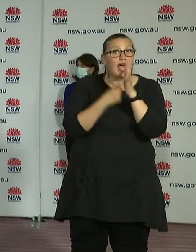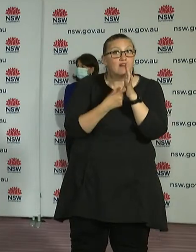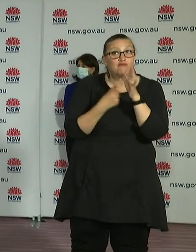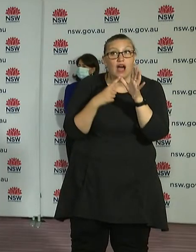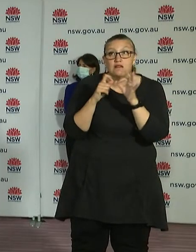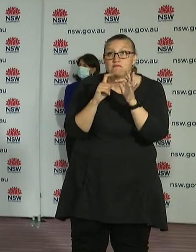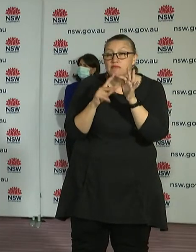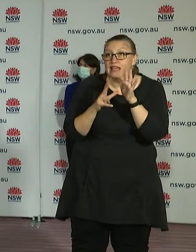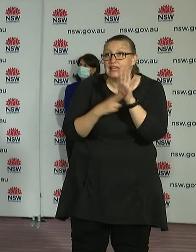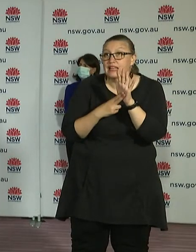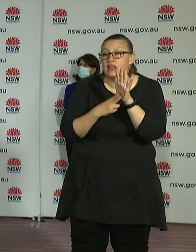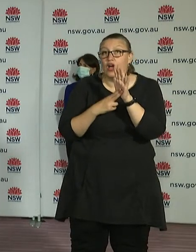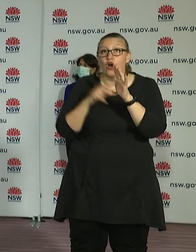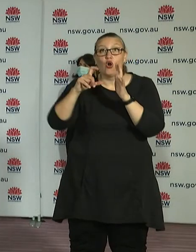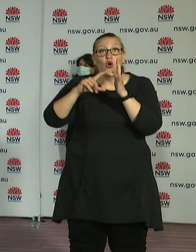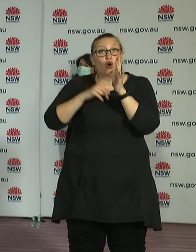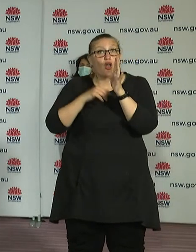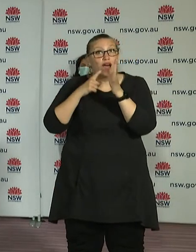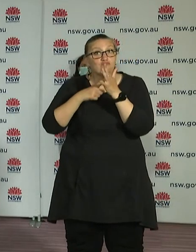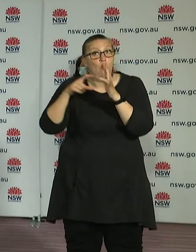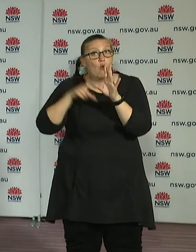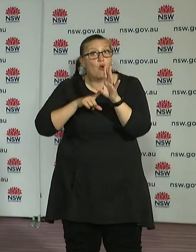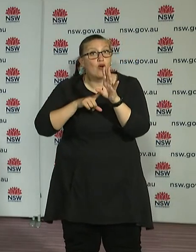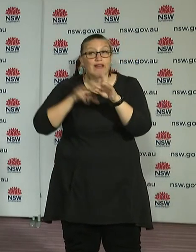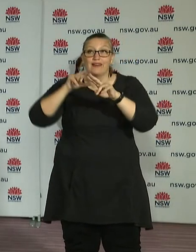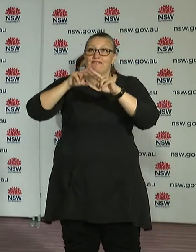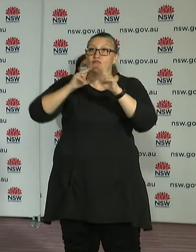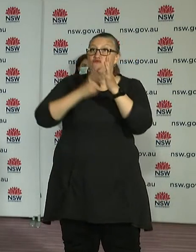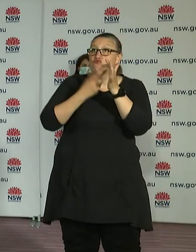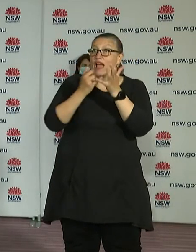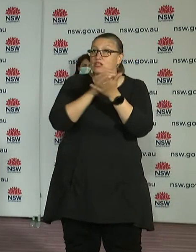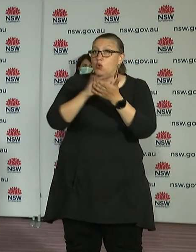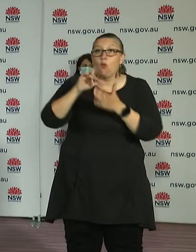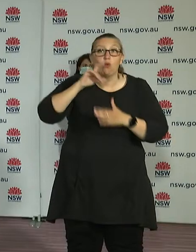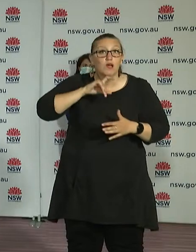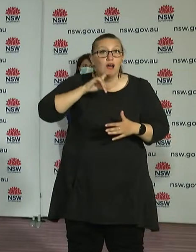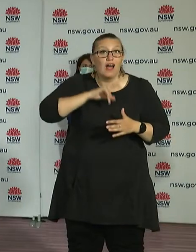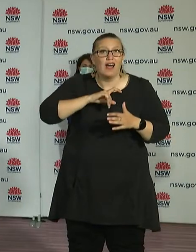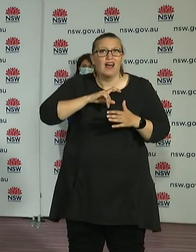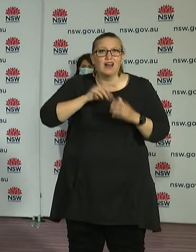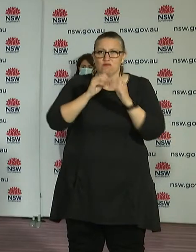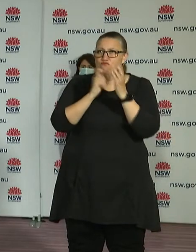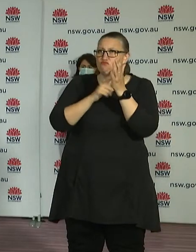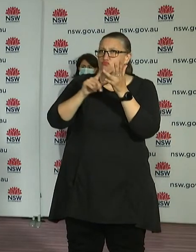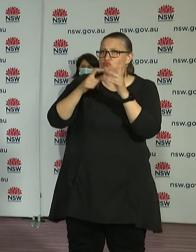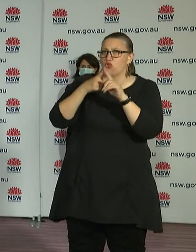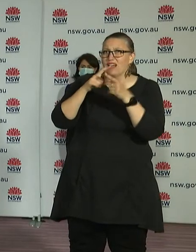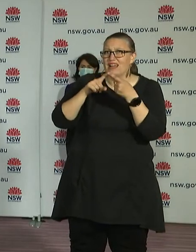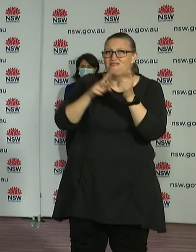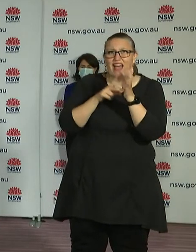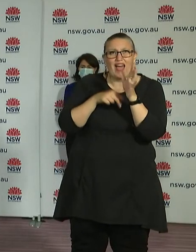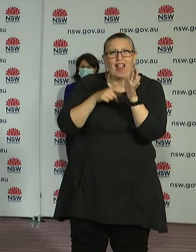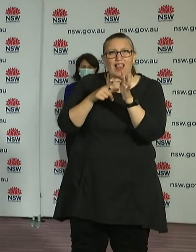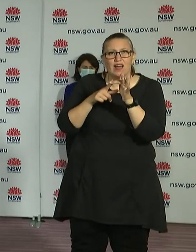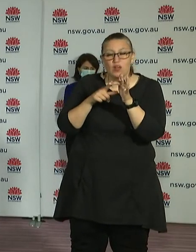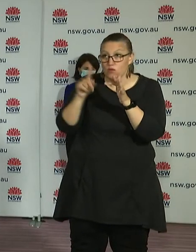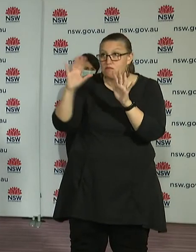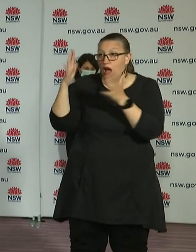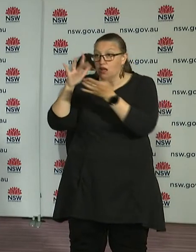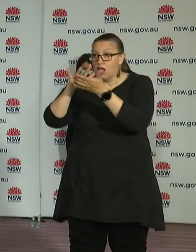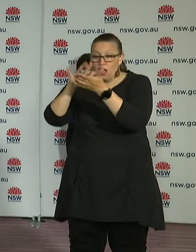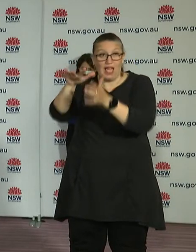Manly, Freshwater, Brookvale. So people need to be on high alert in any of those areas. That gentleman, by the way, is now in our special